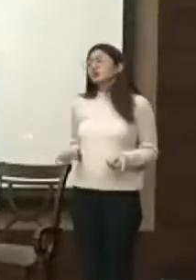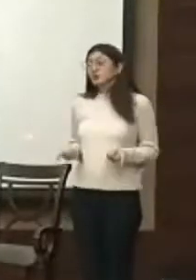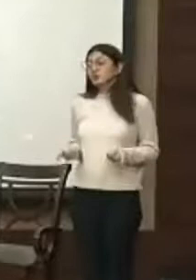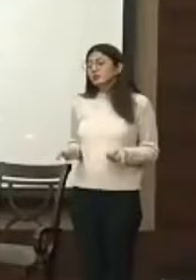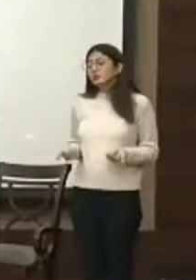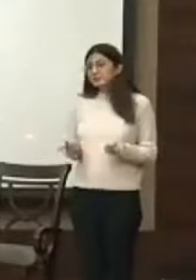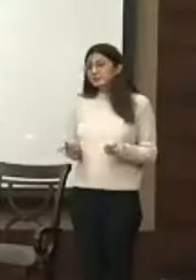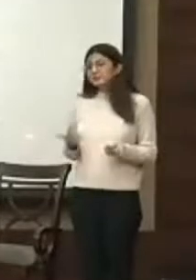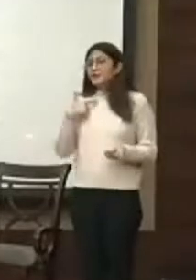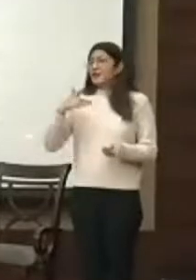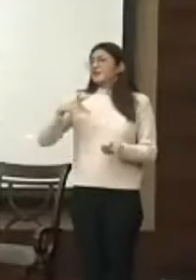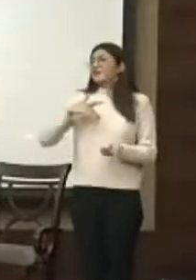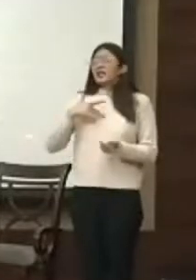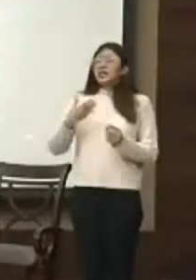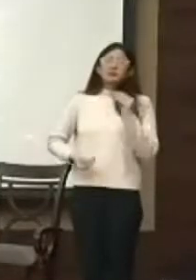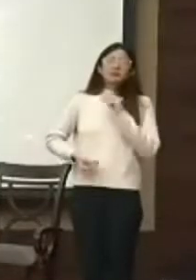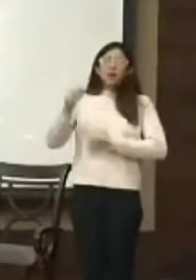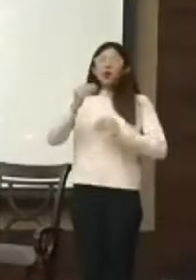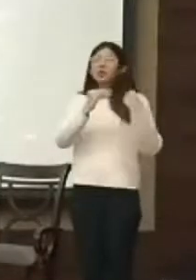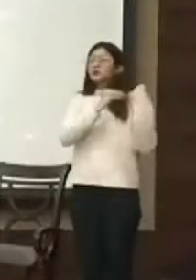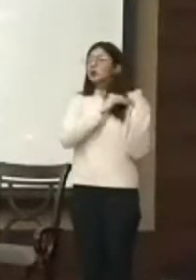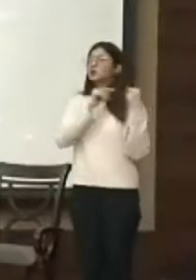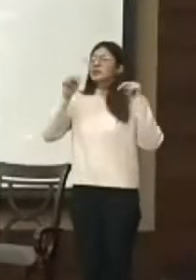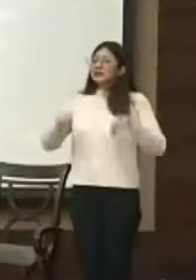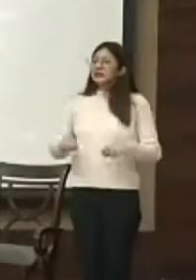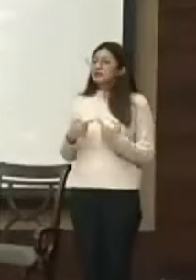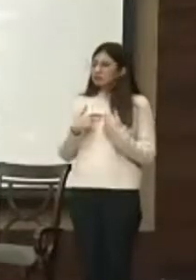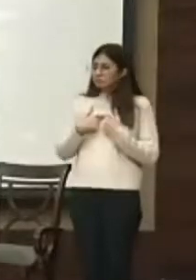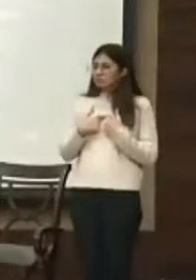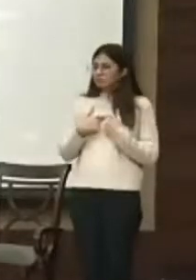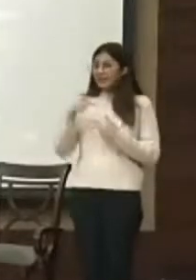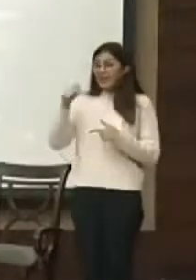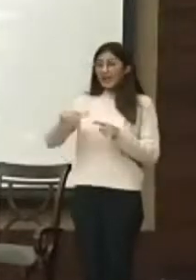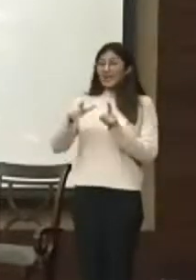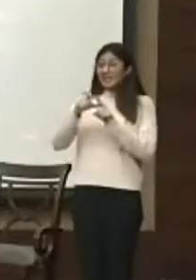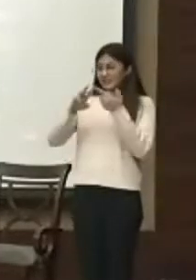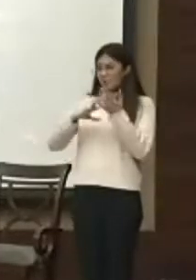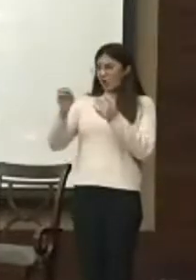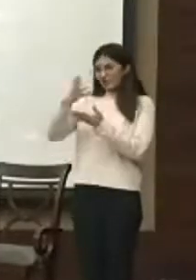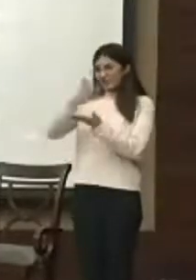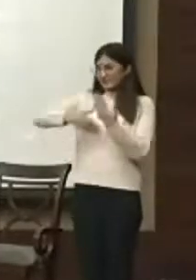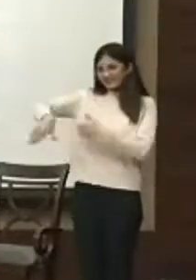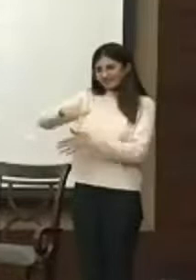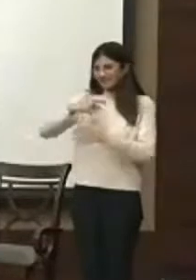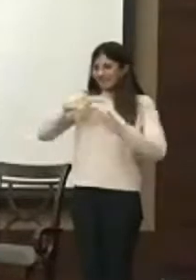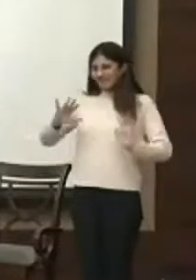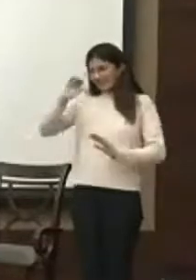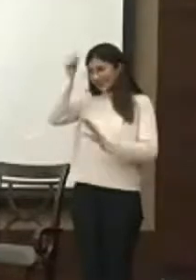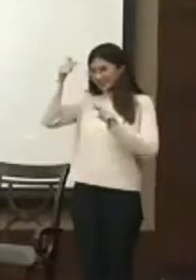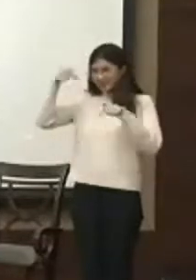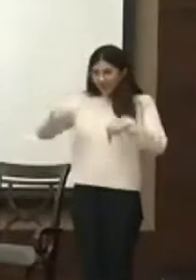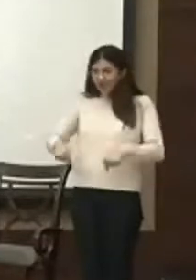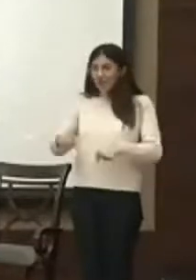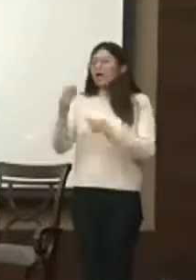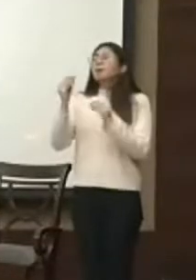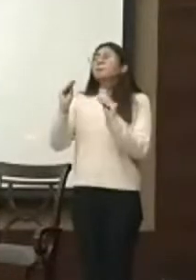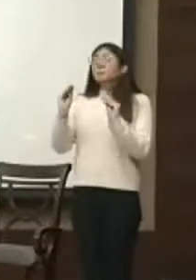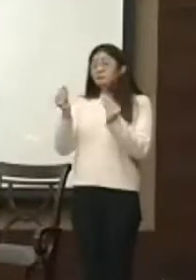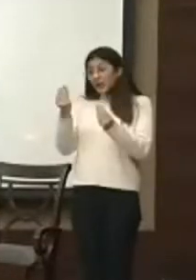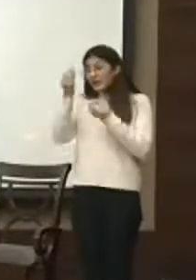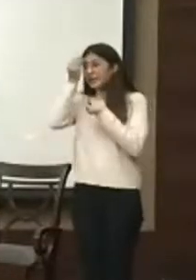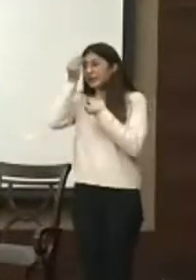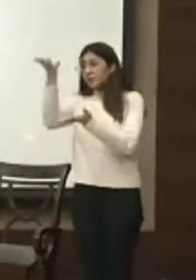accountability. The beauty of a democracy is that the information is accessible and information is available